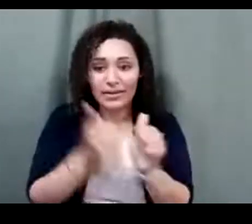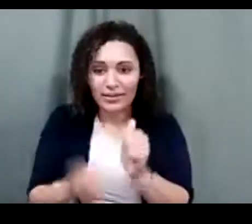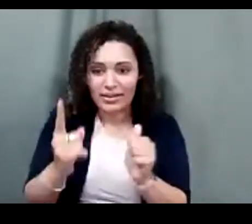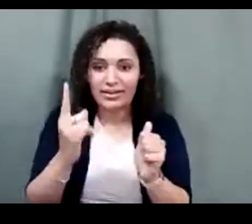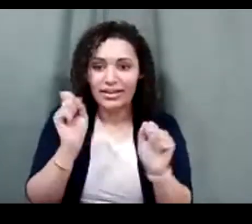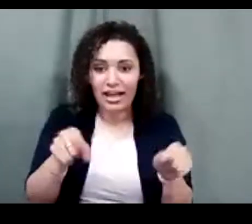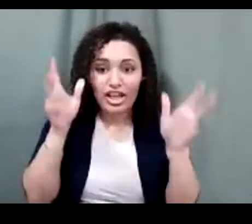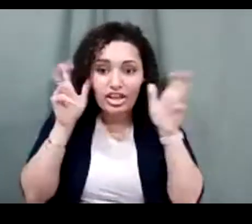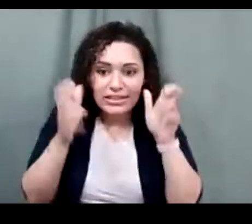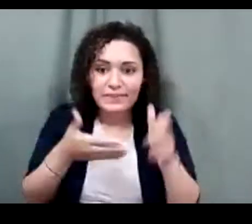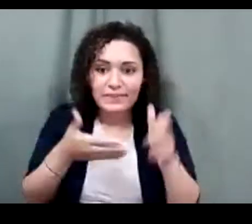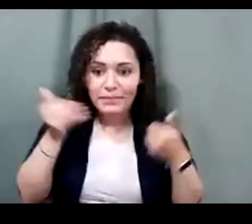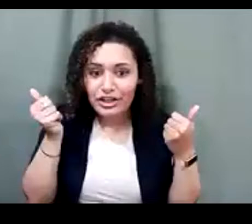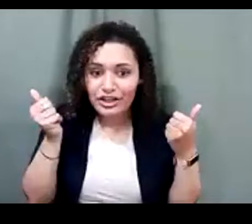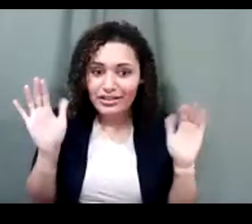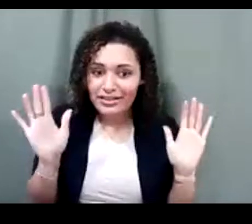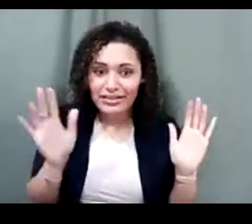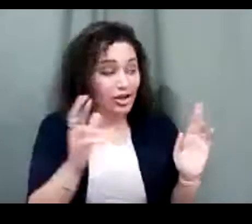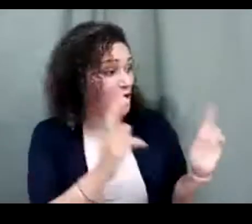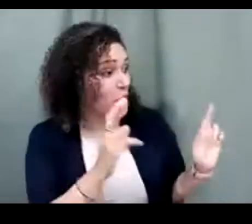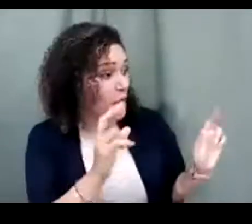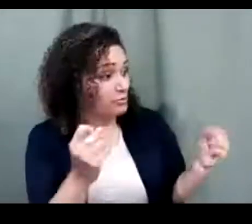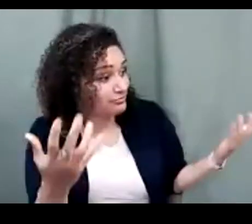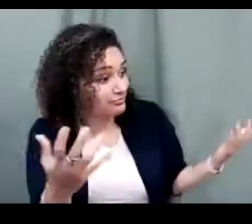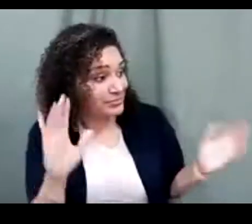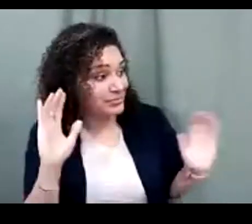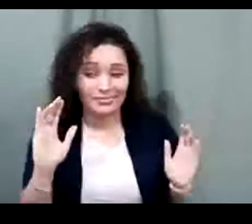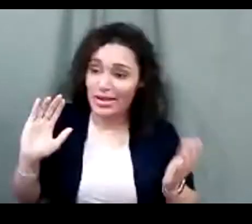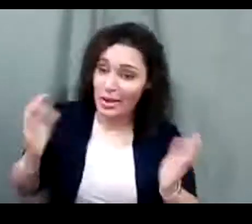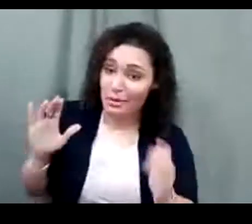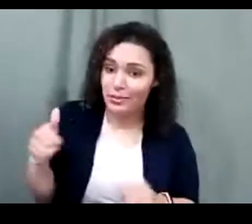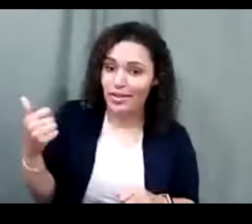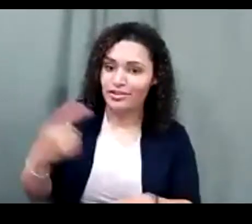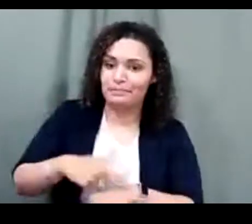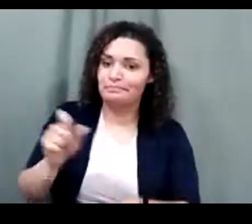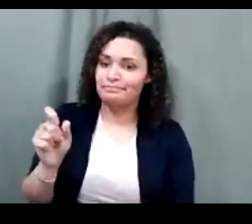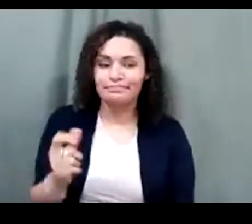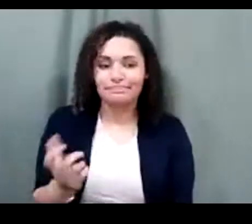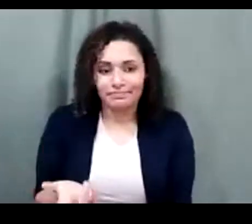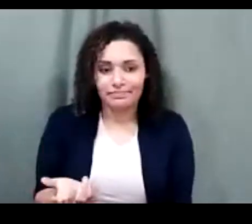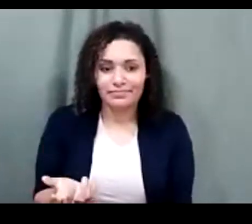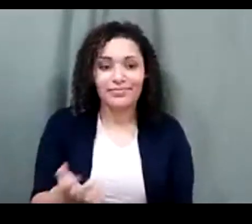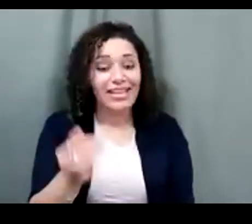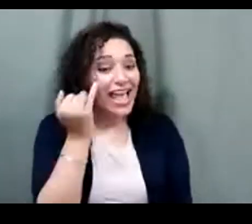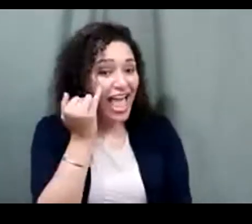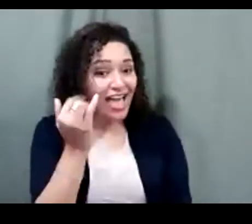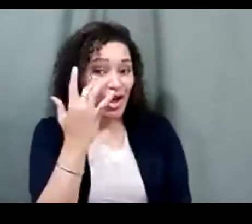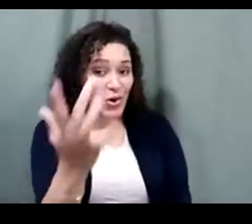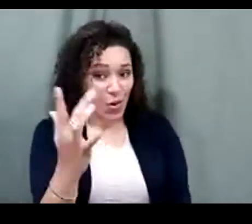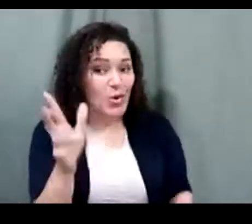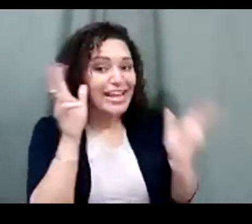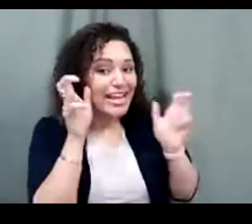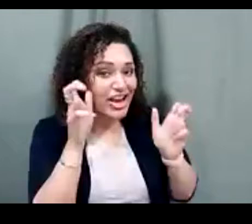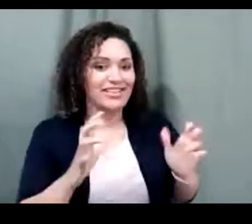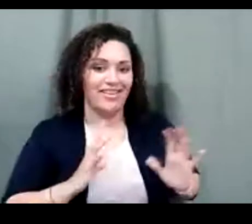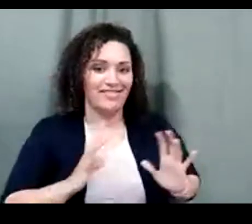hear us better. I hope so. Than other times. So that's the goal. As long as Nicole can hear us, you can